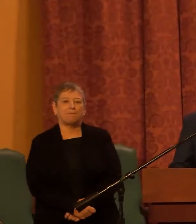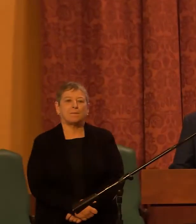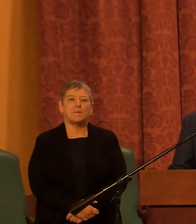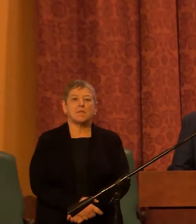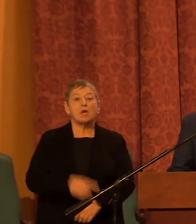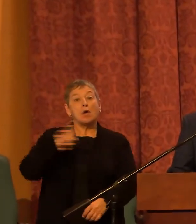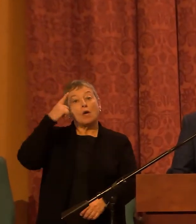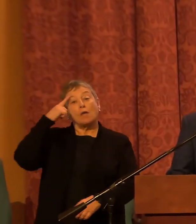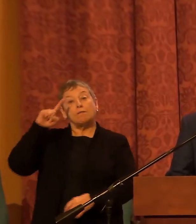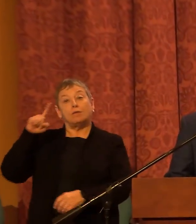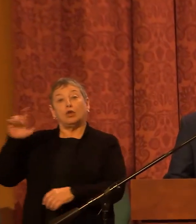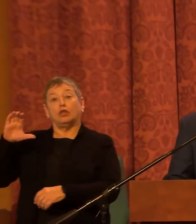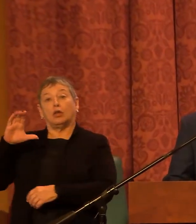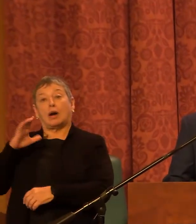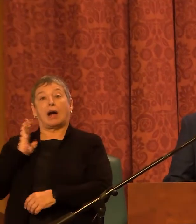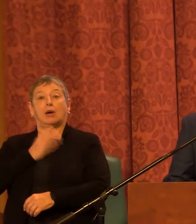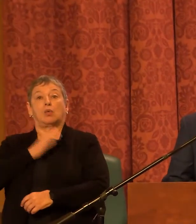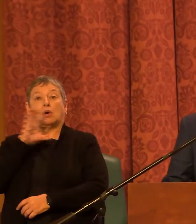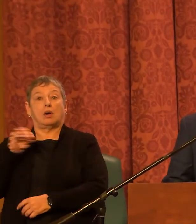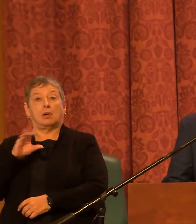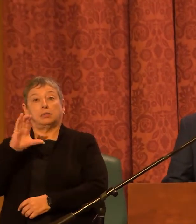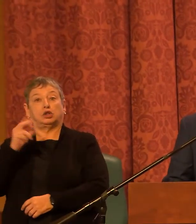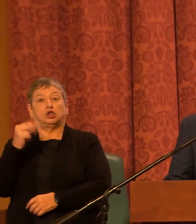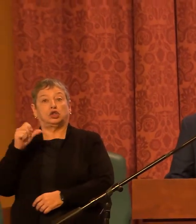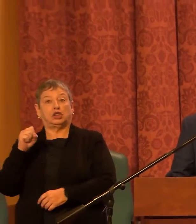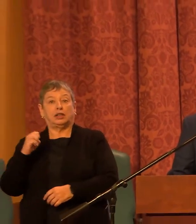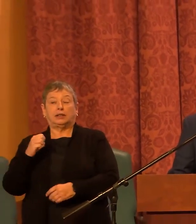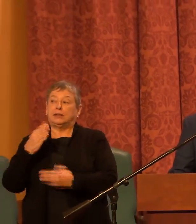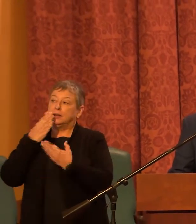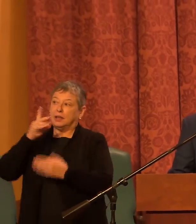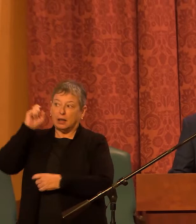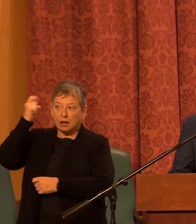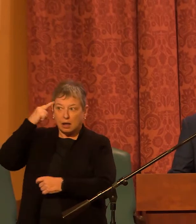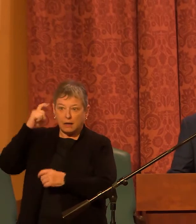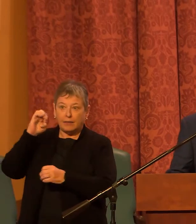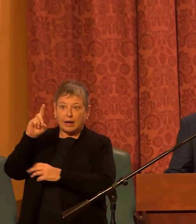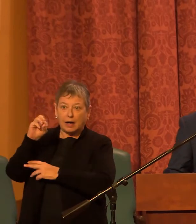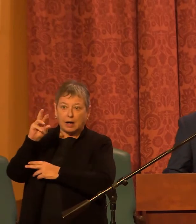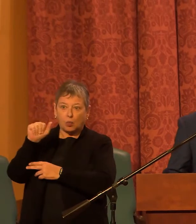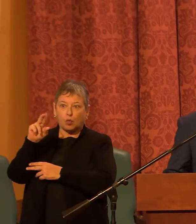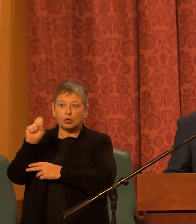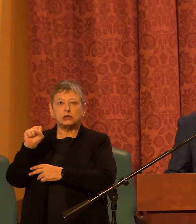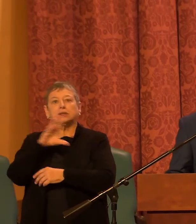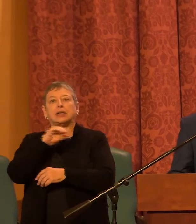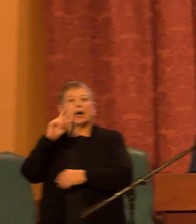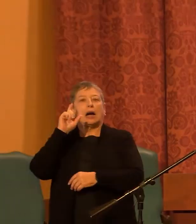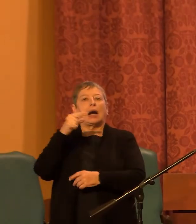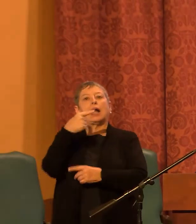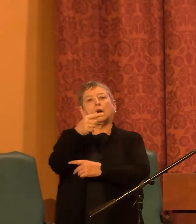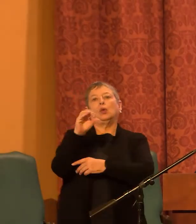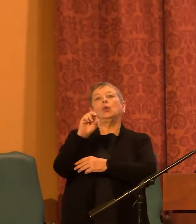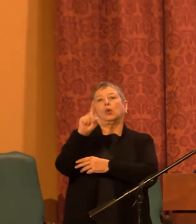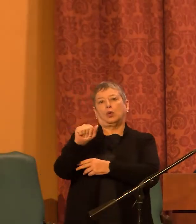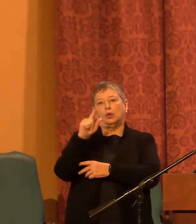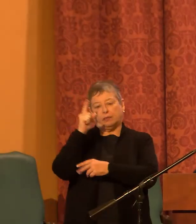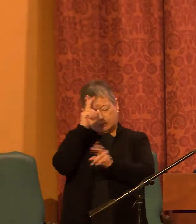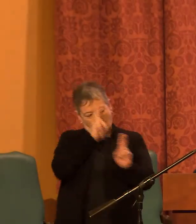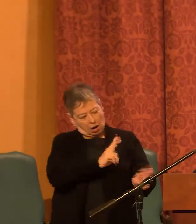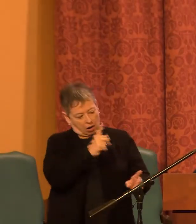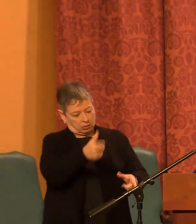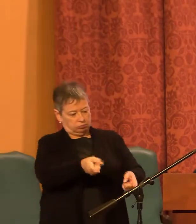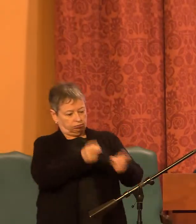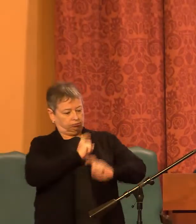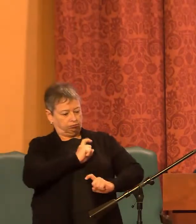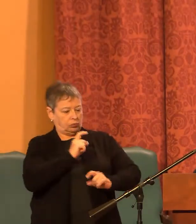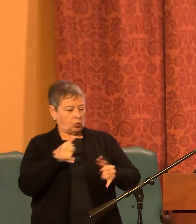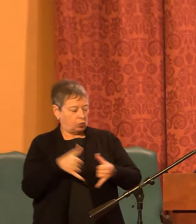On behalf of Chase, I would like to thank Governor Edwards and the Office of Disability Affairs for the honor of receiving this award. I would also like